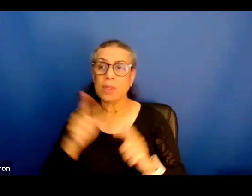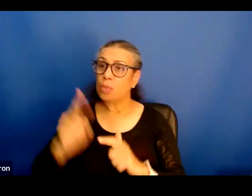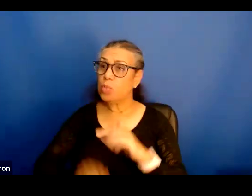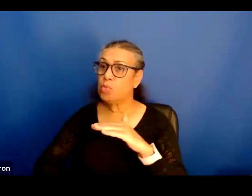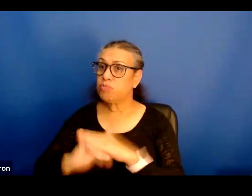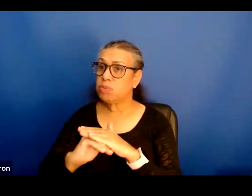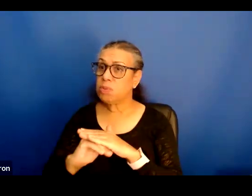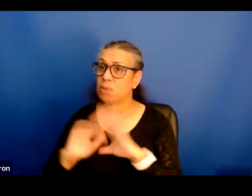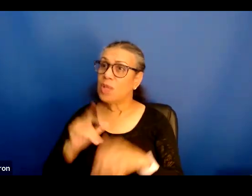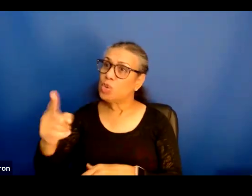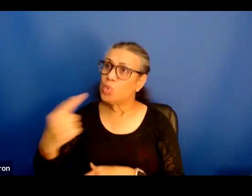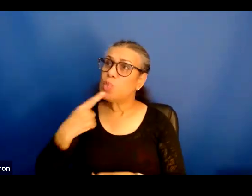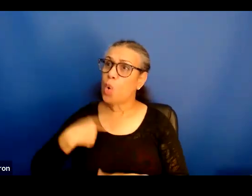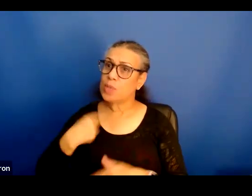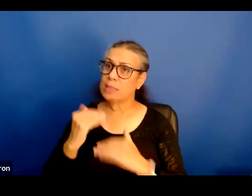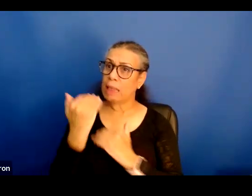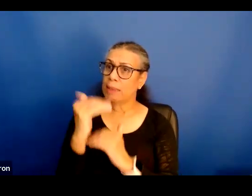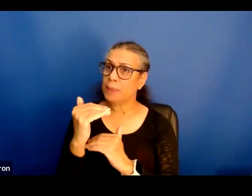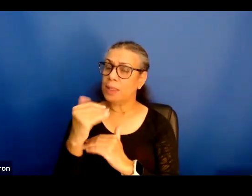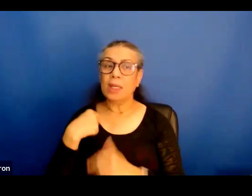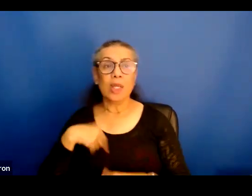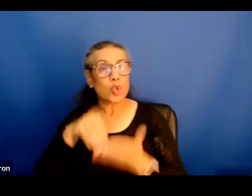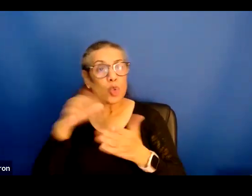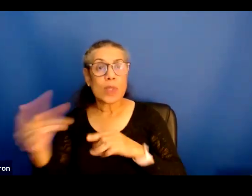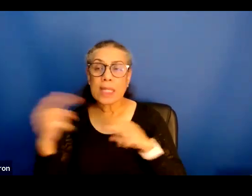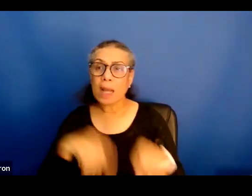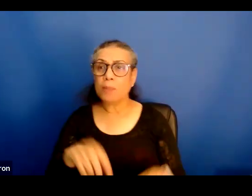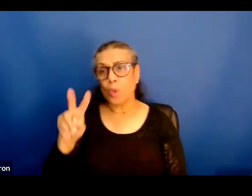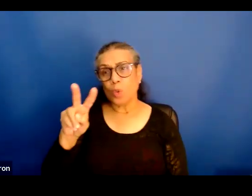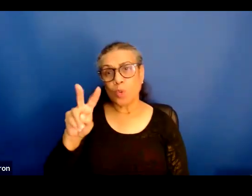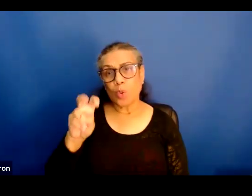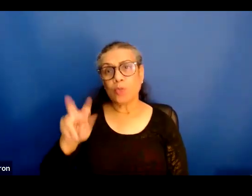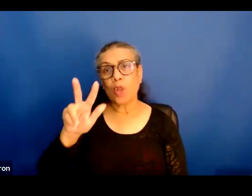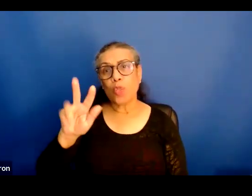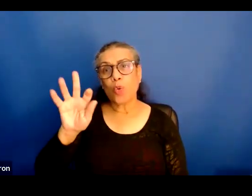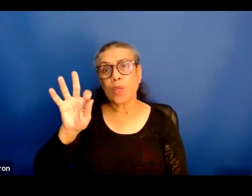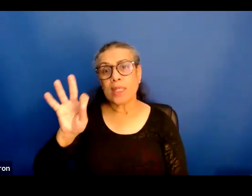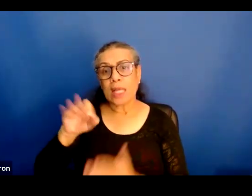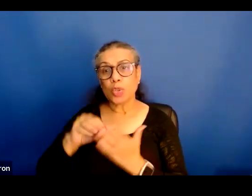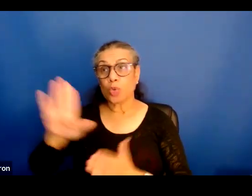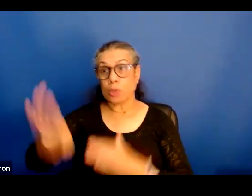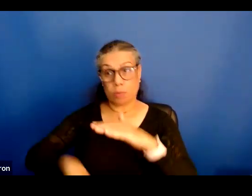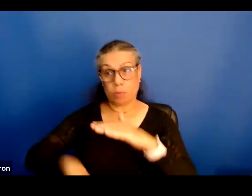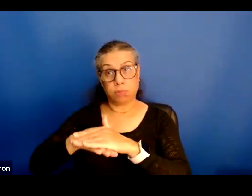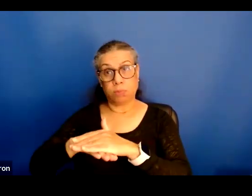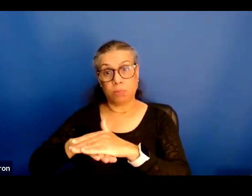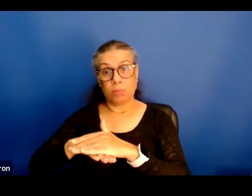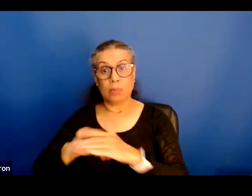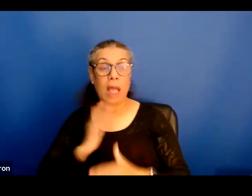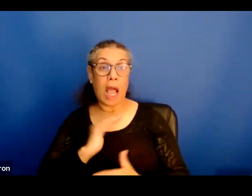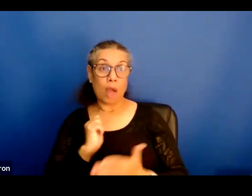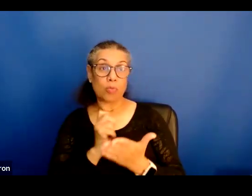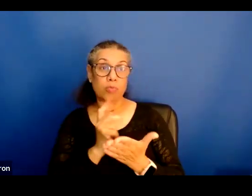Our students come through open enrollment, 239. That's your limit. Our actual total